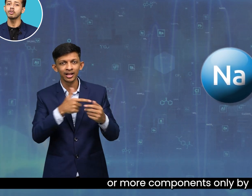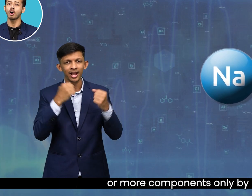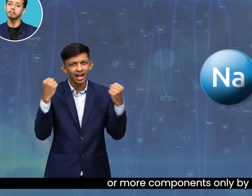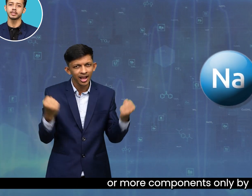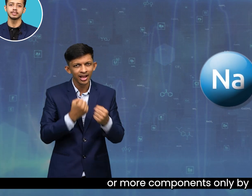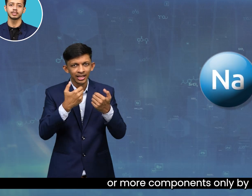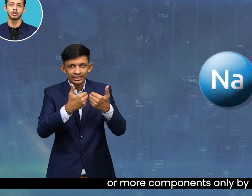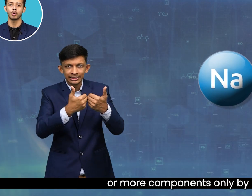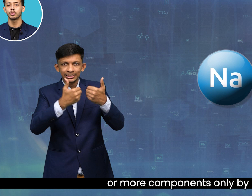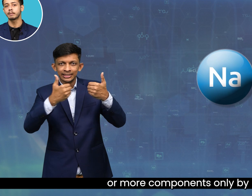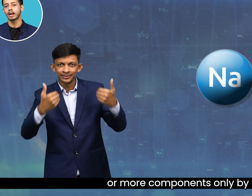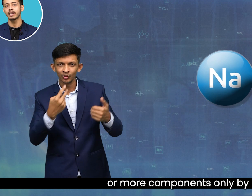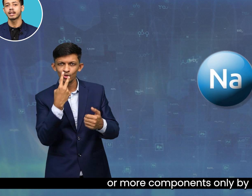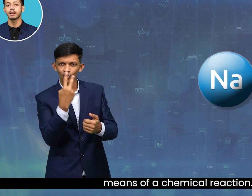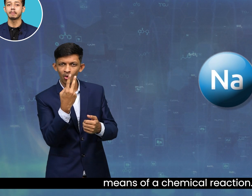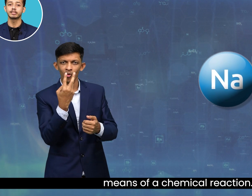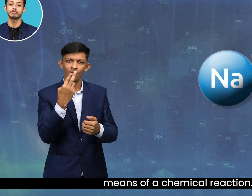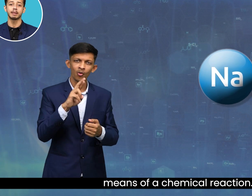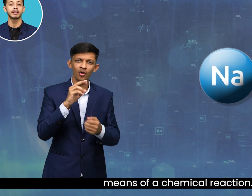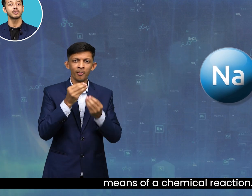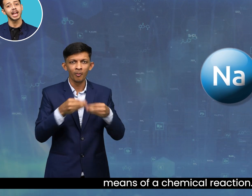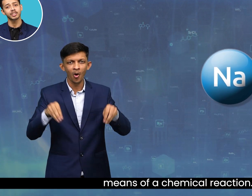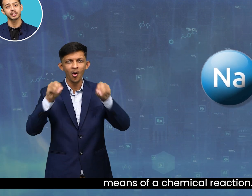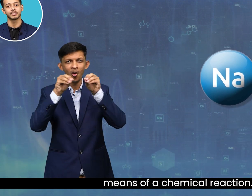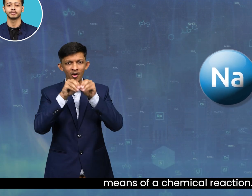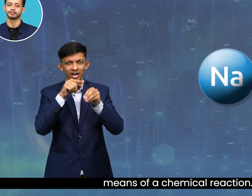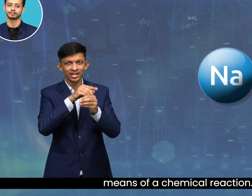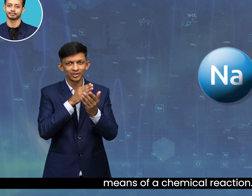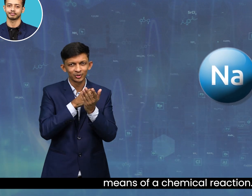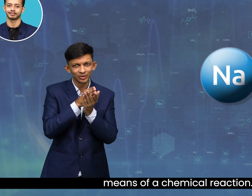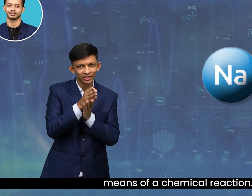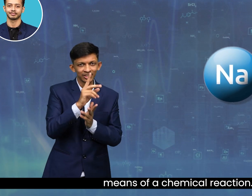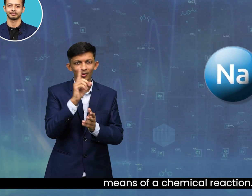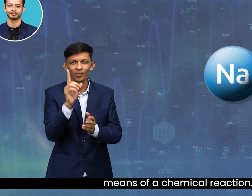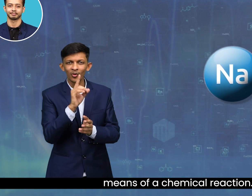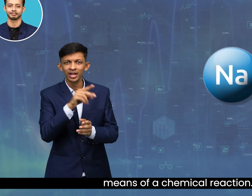or more components only by means of chemical reaction.